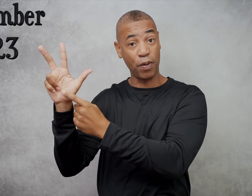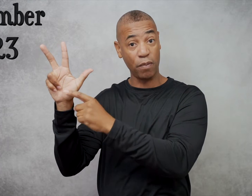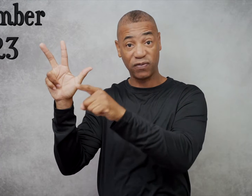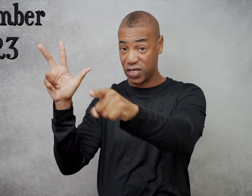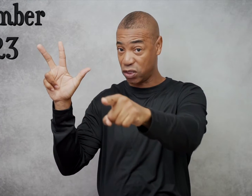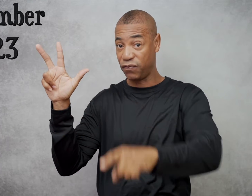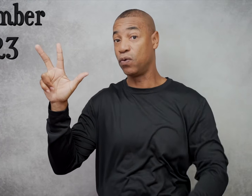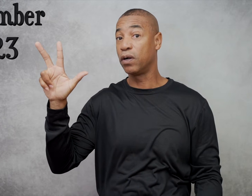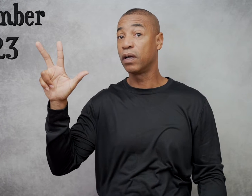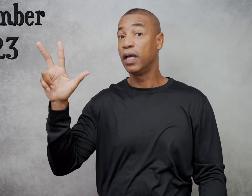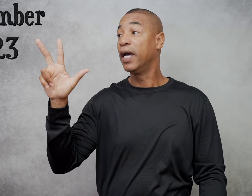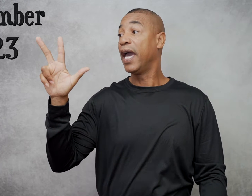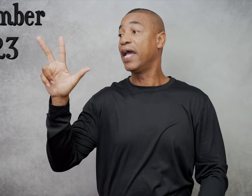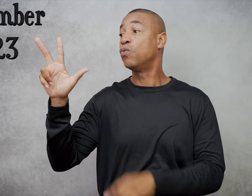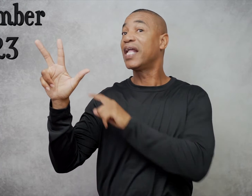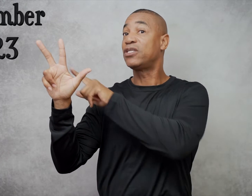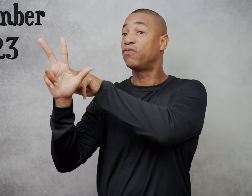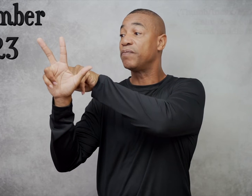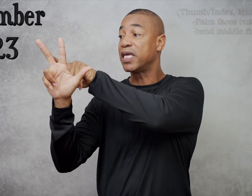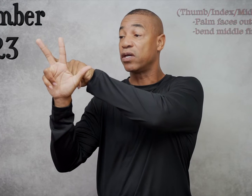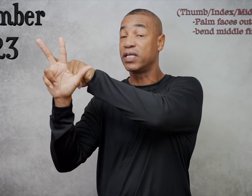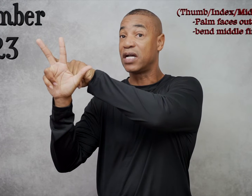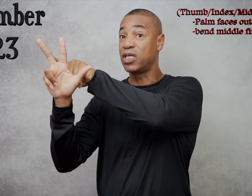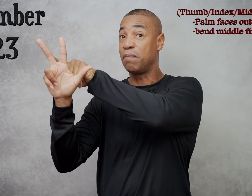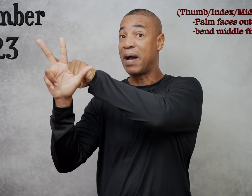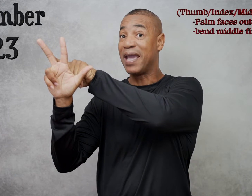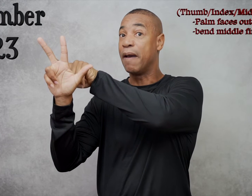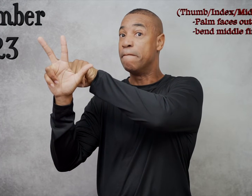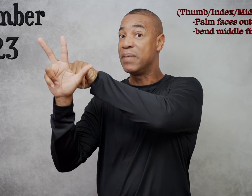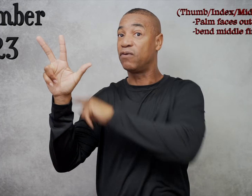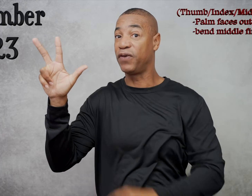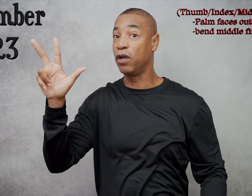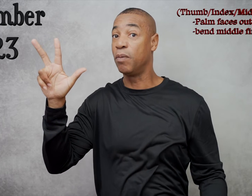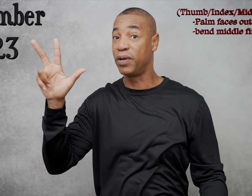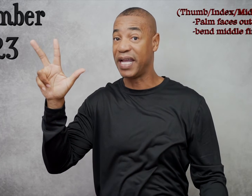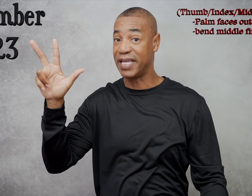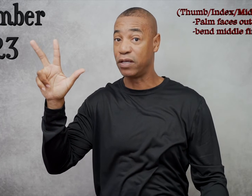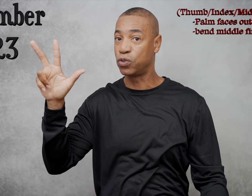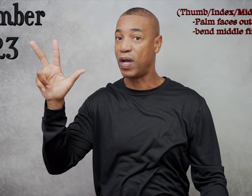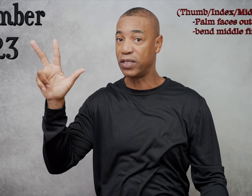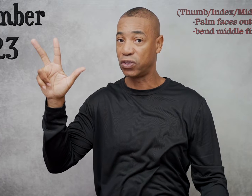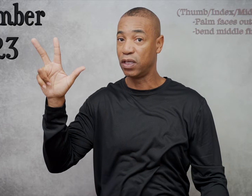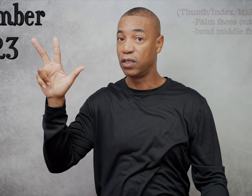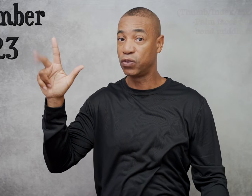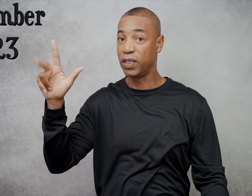palm is facing the viewer. And what I do from here is I'll take my middle finger and bring that down twice.